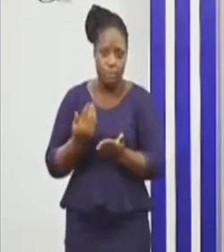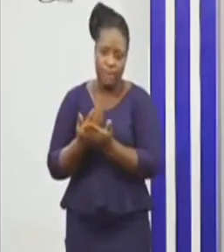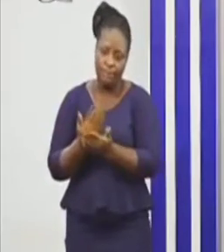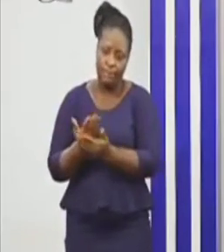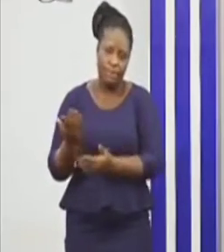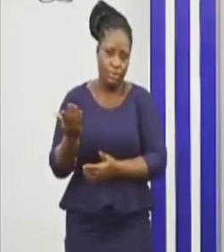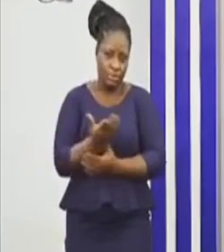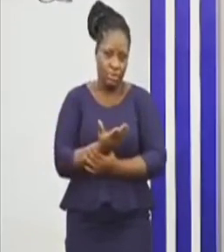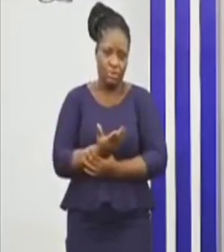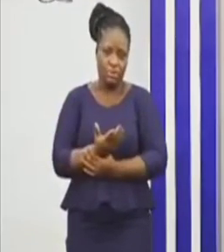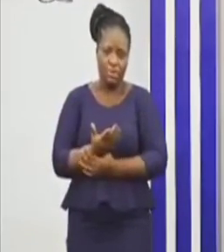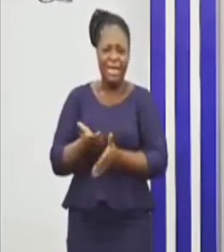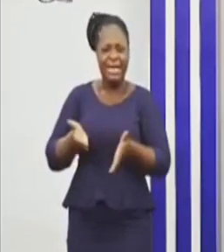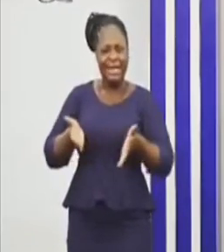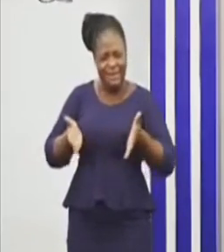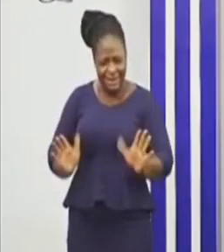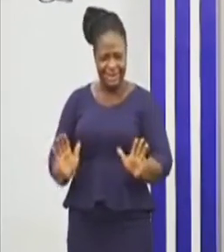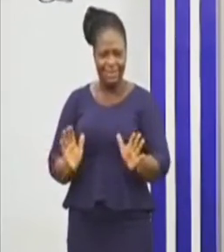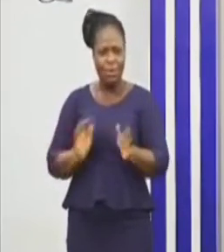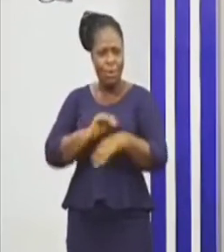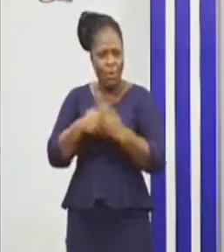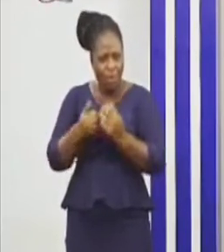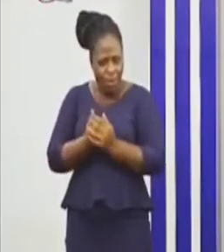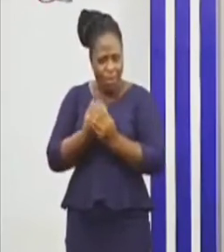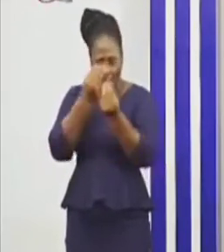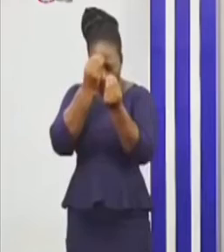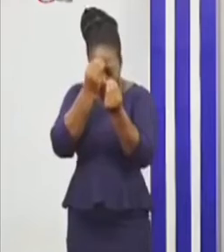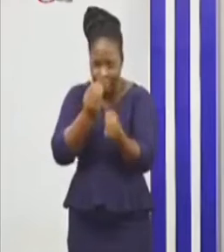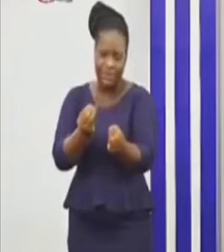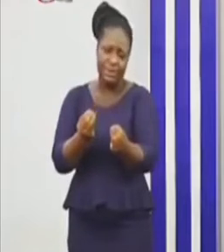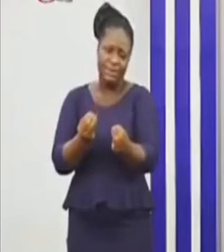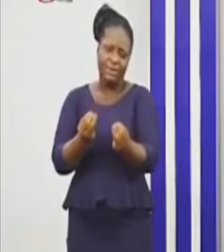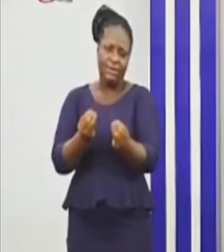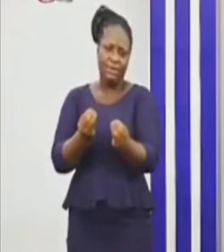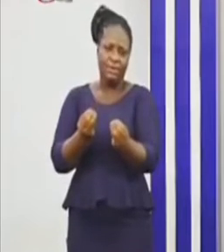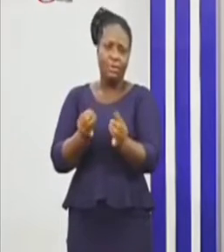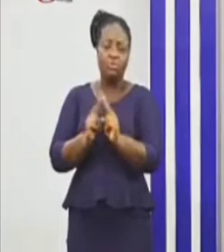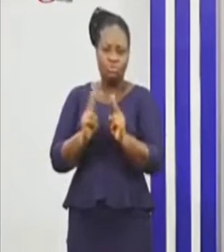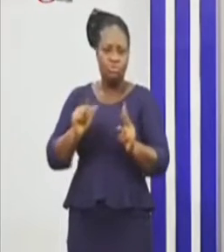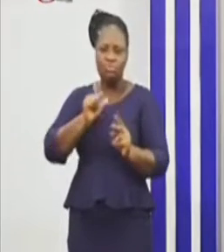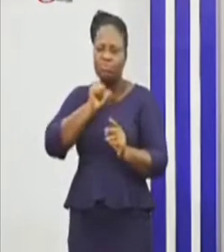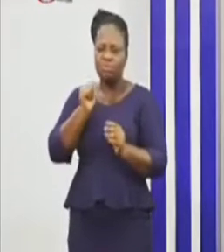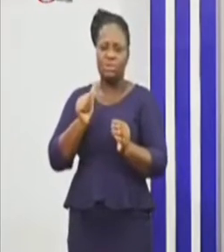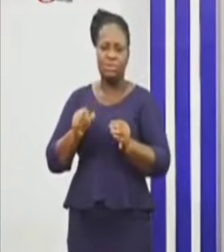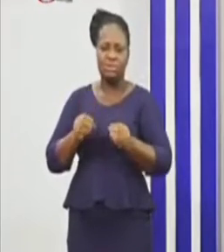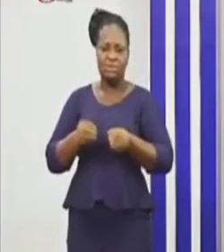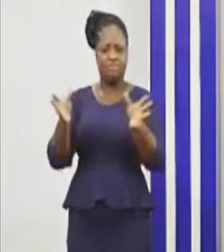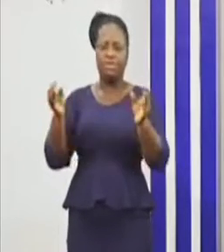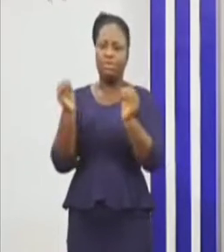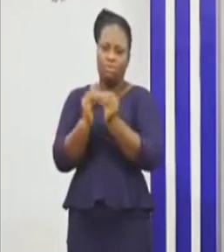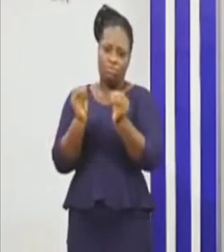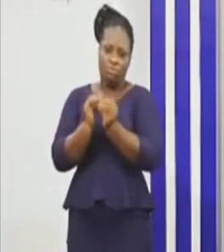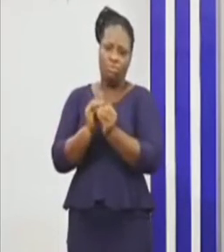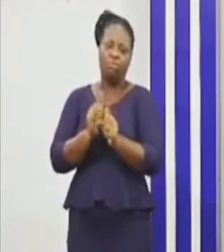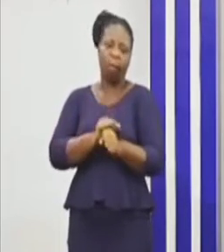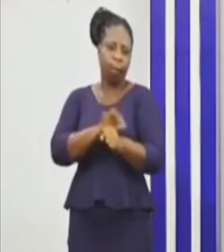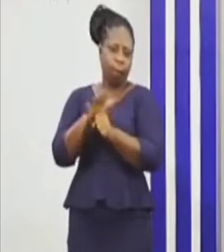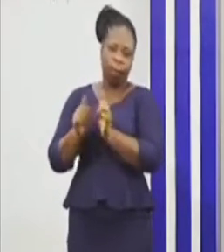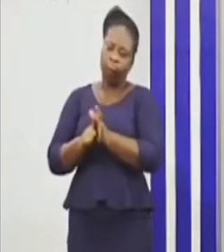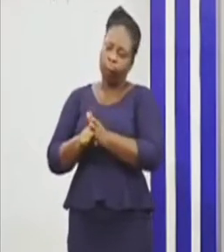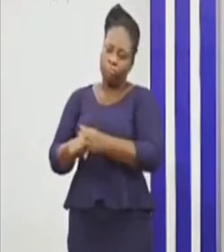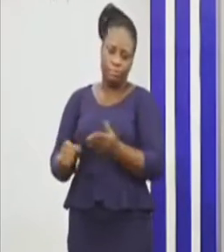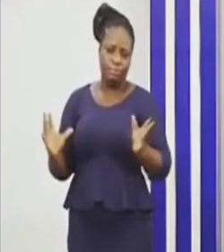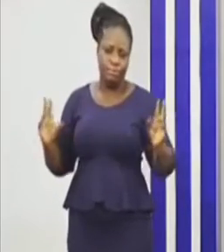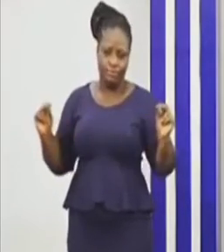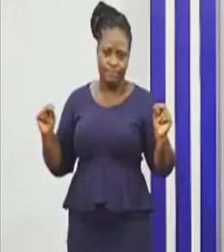se momma afutu about send any party to mo ntem na nya adwuma na amaya nkwanko dube be se ye kase